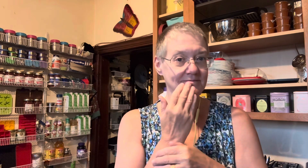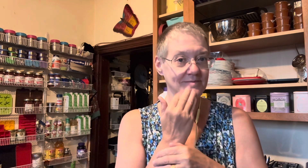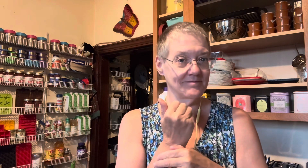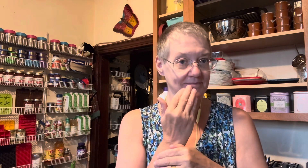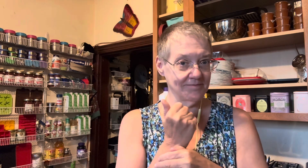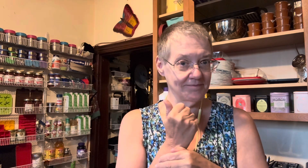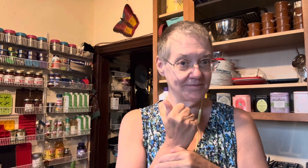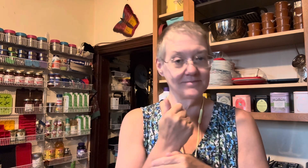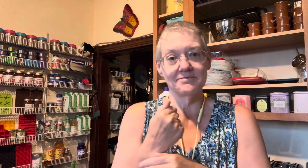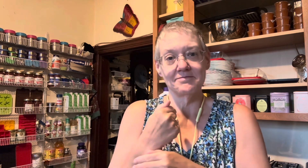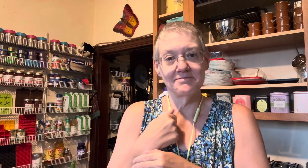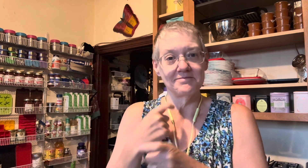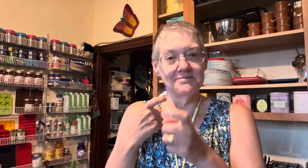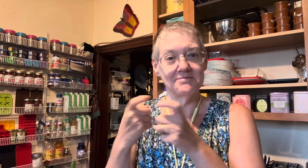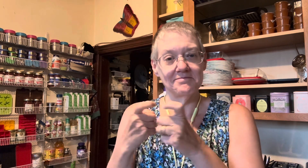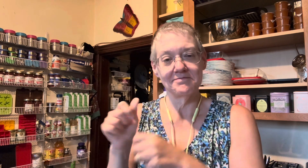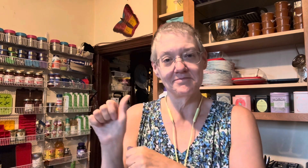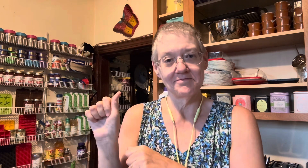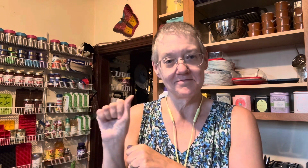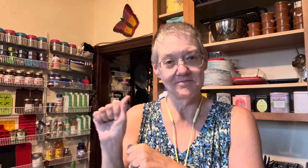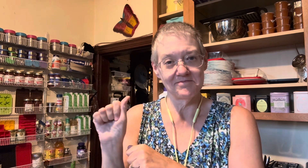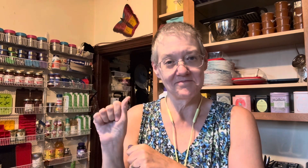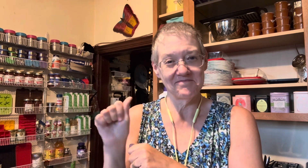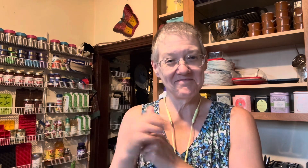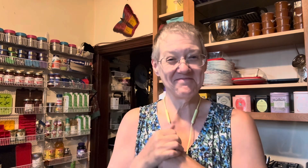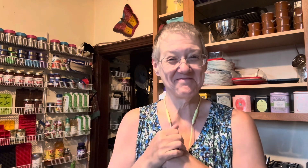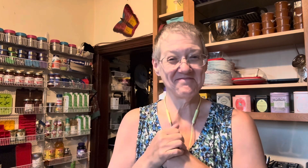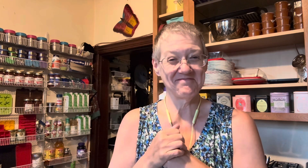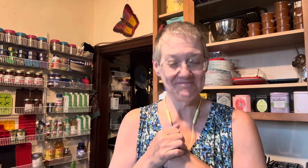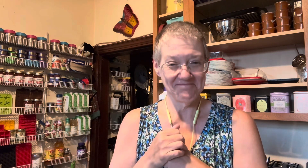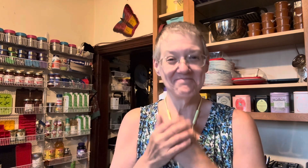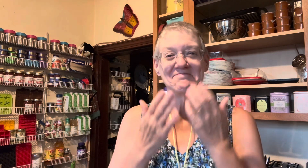Dale to control his blood sugar, and me to manage my arthritis.